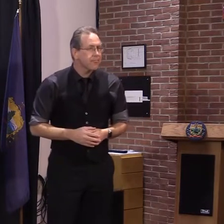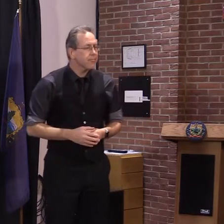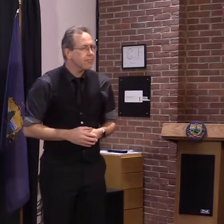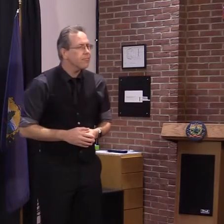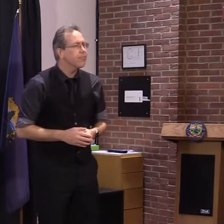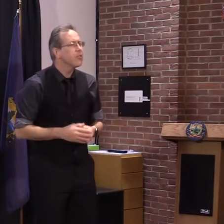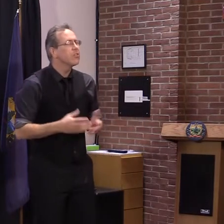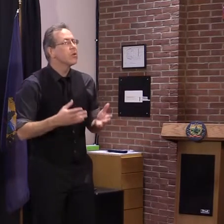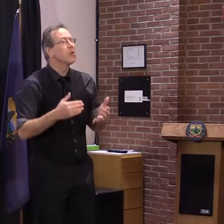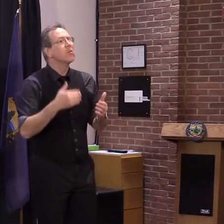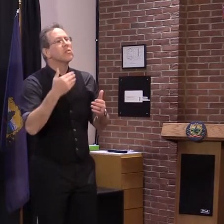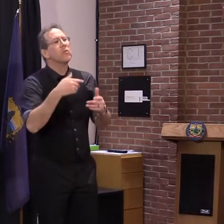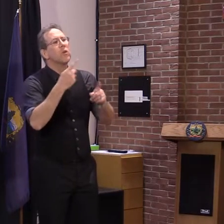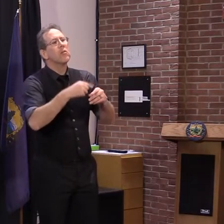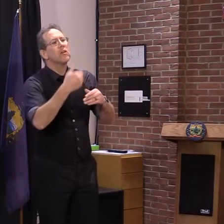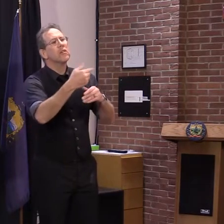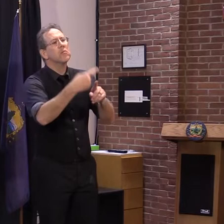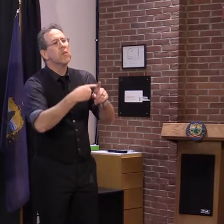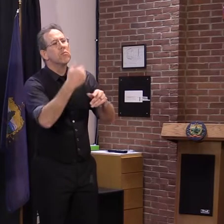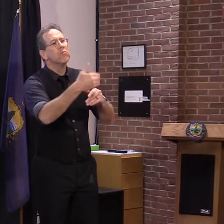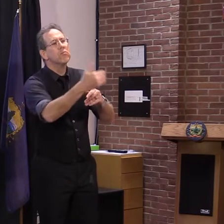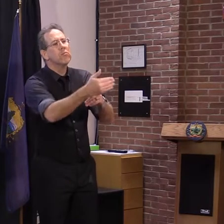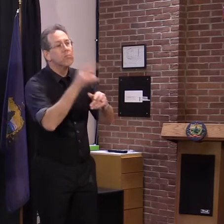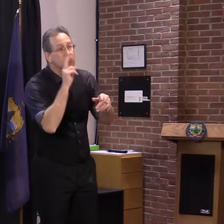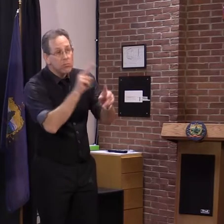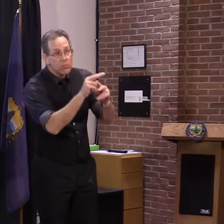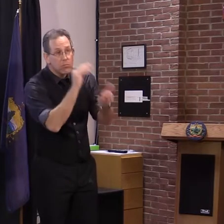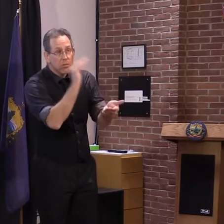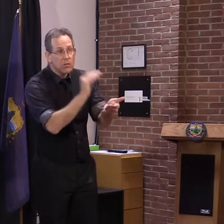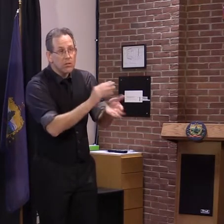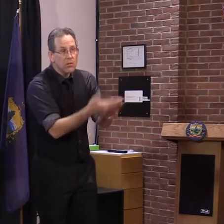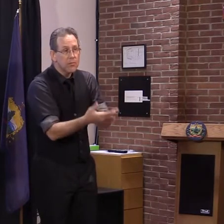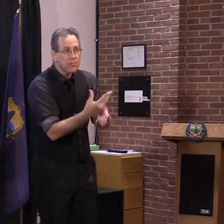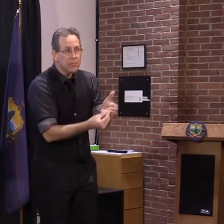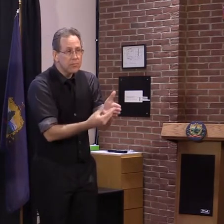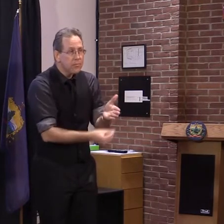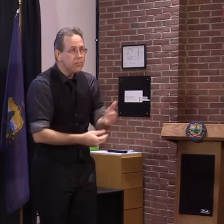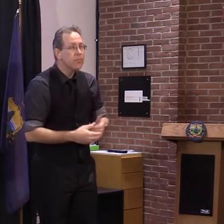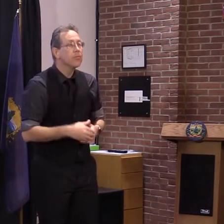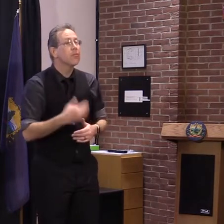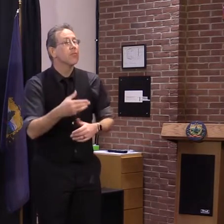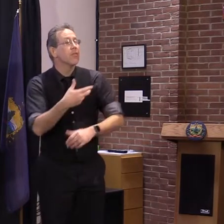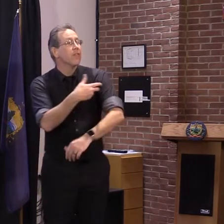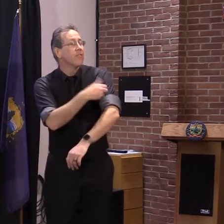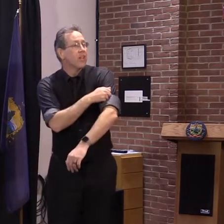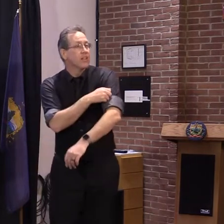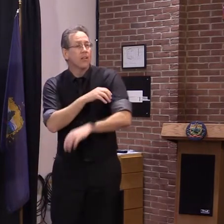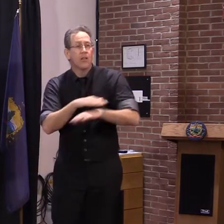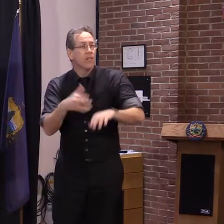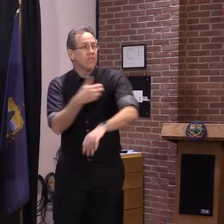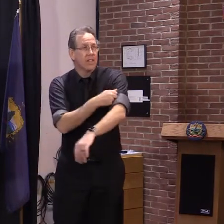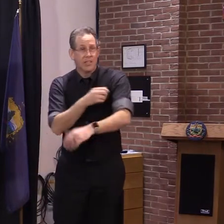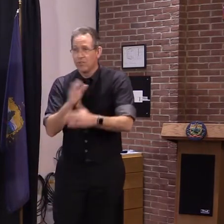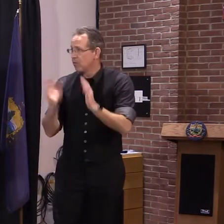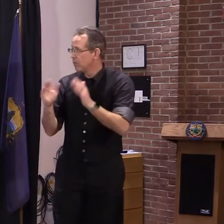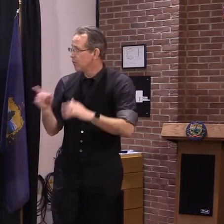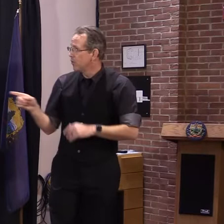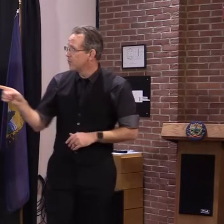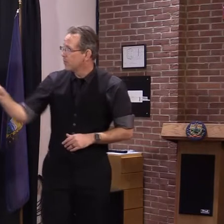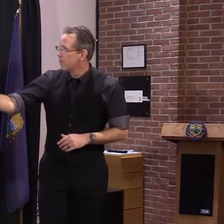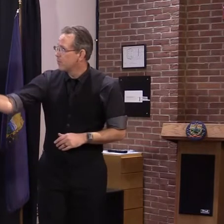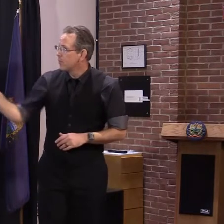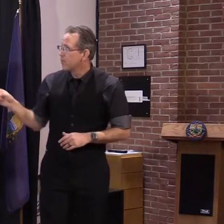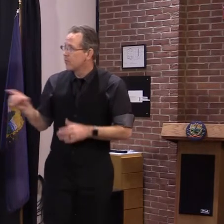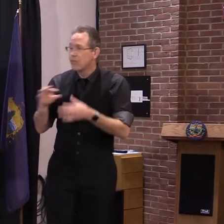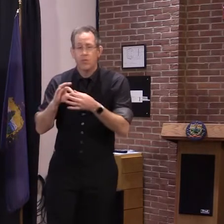of the month. And then looking again at the data that compares those that are not fully vaccinated to those who are boosted, the data here continues to hold up